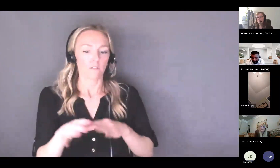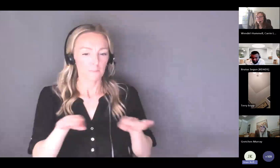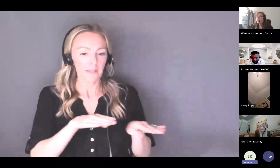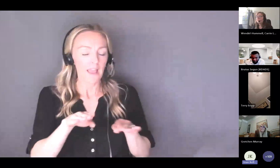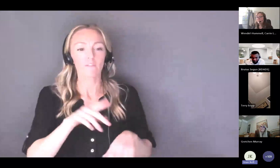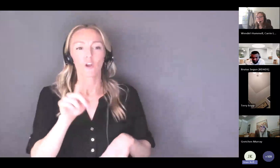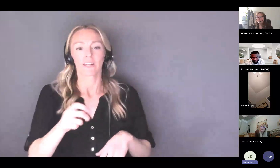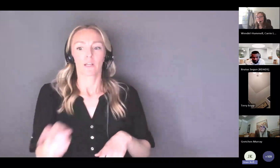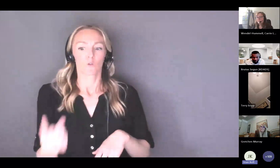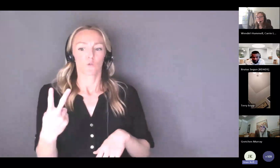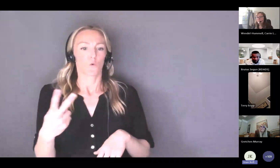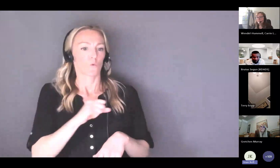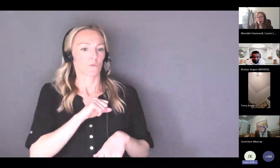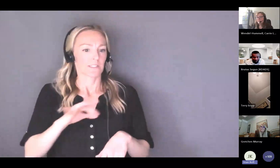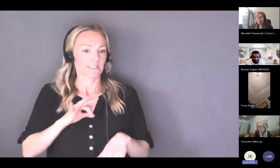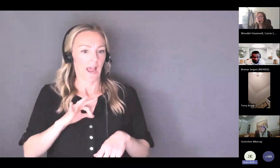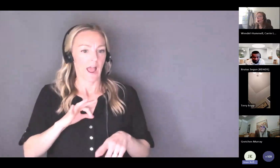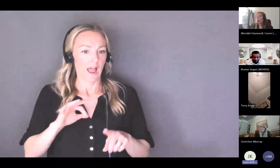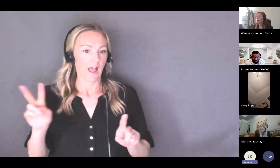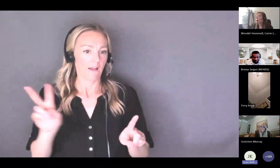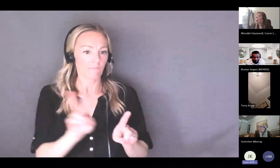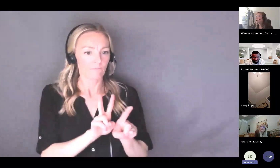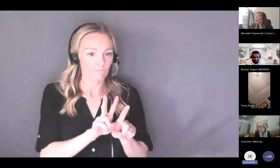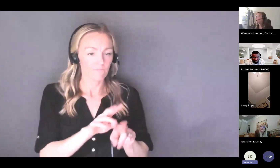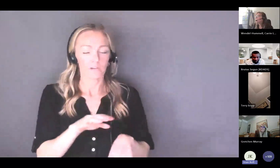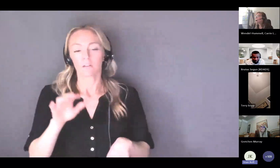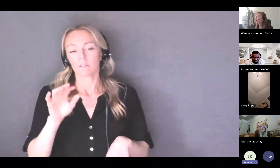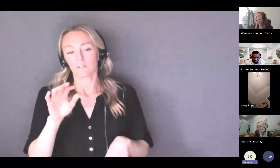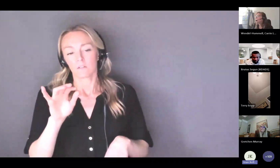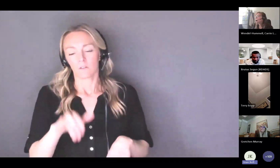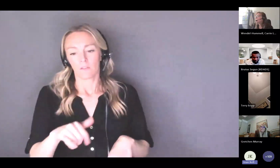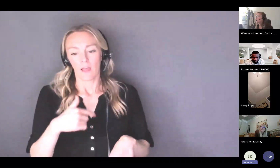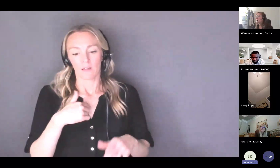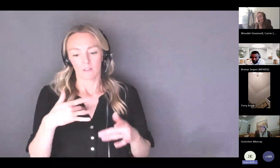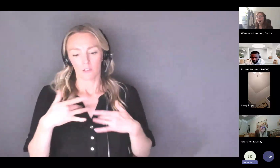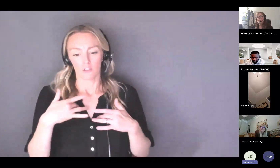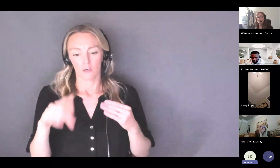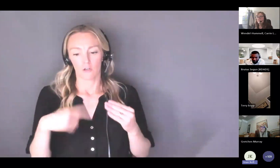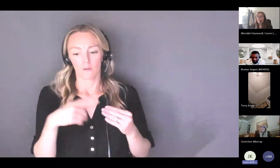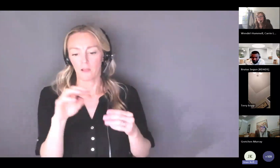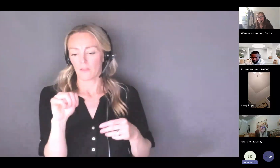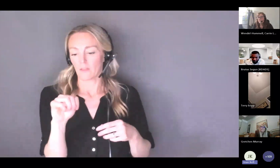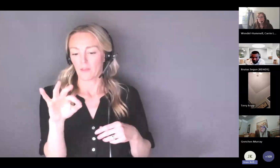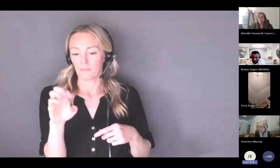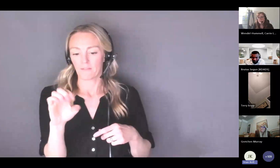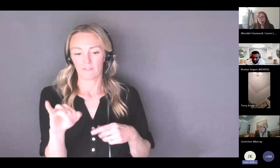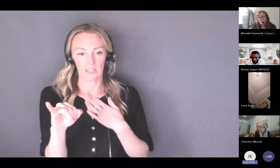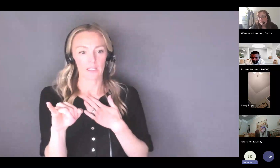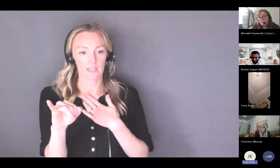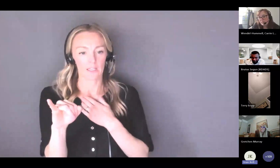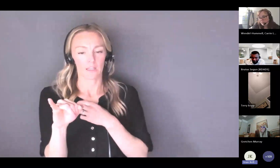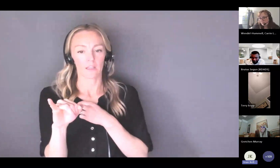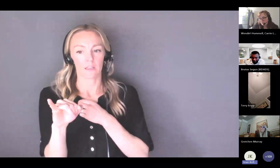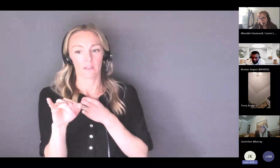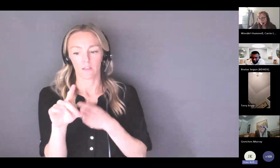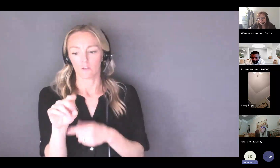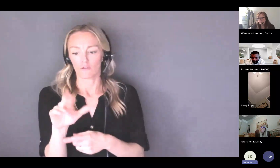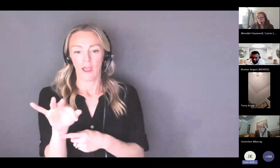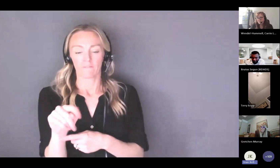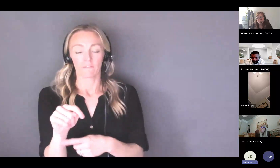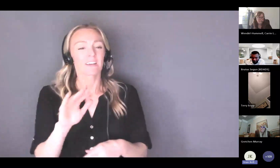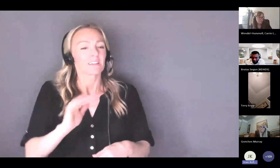ratio. And these are concerns that I have about the MEFI draft that I was able to secure, although it seemed like the